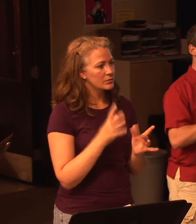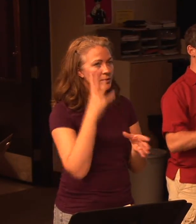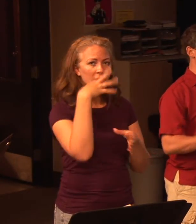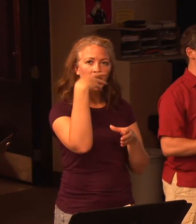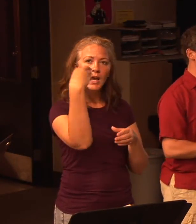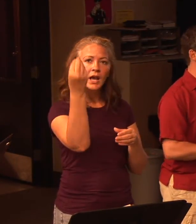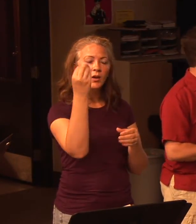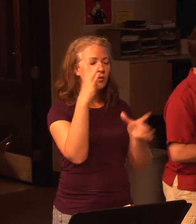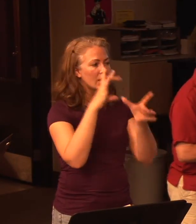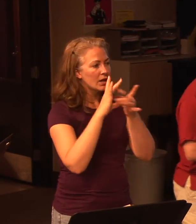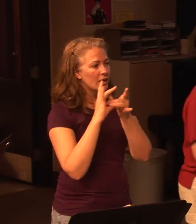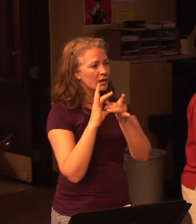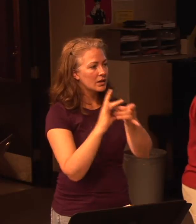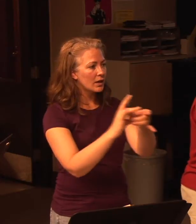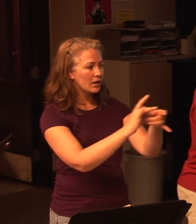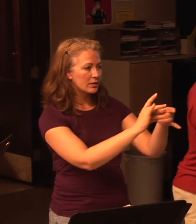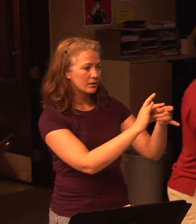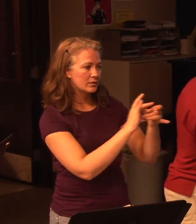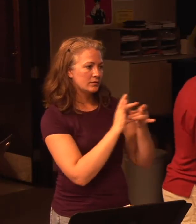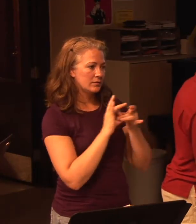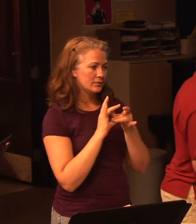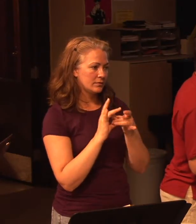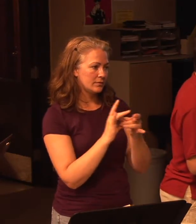world and connecting with people in that way.